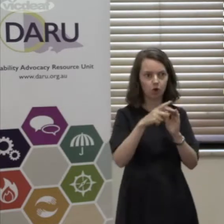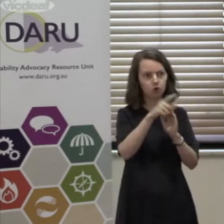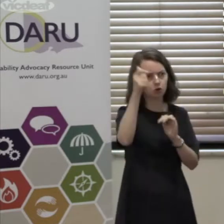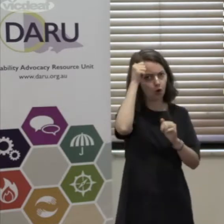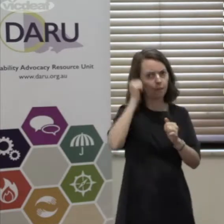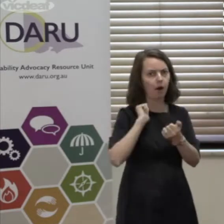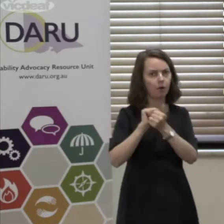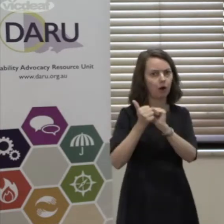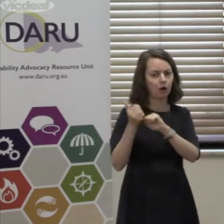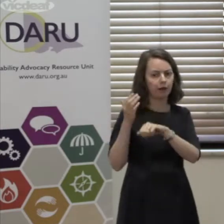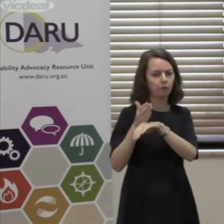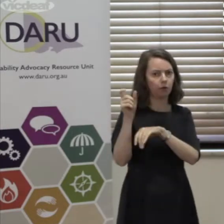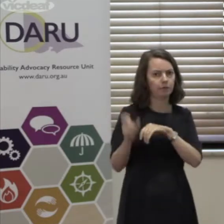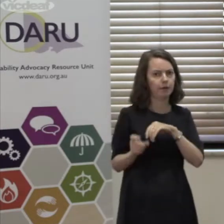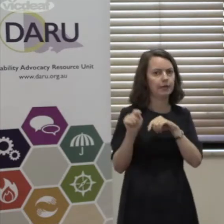is currently in Bendigo